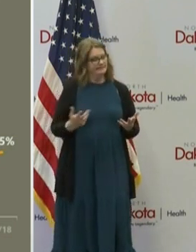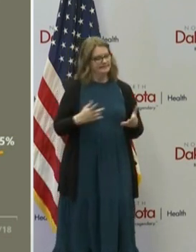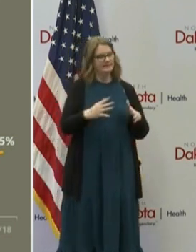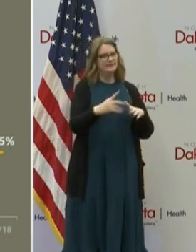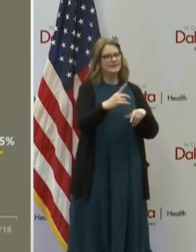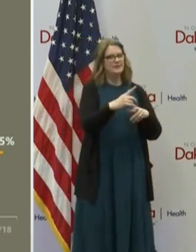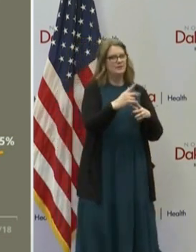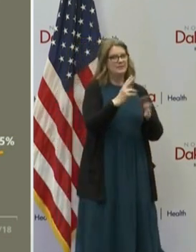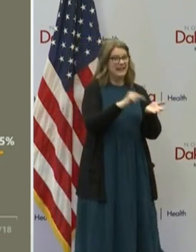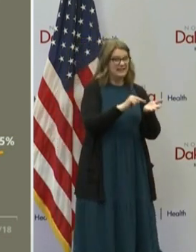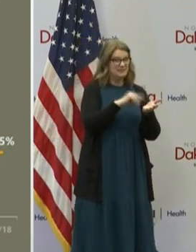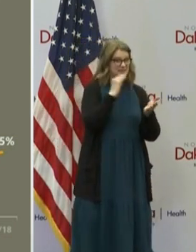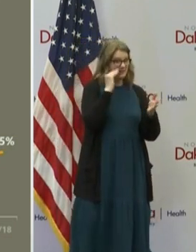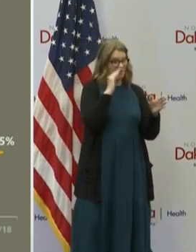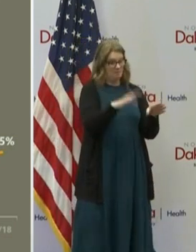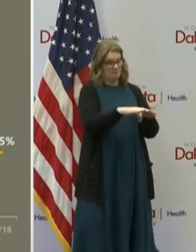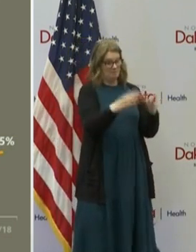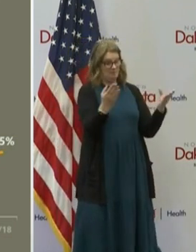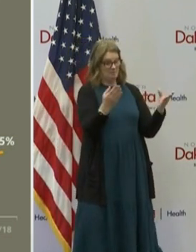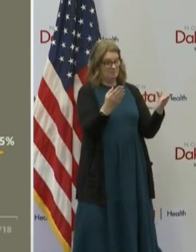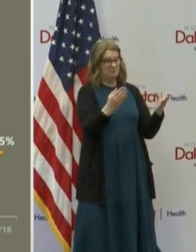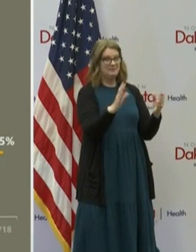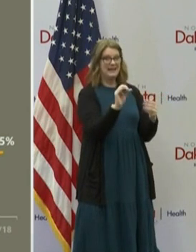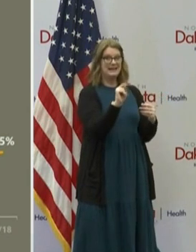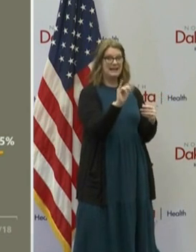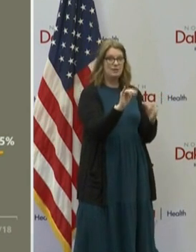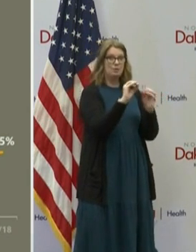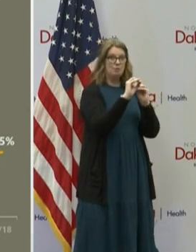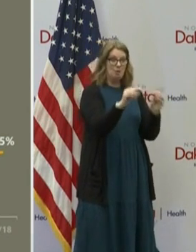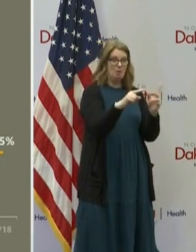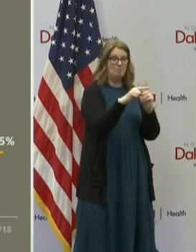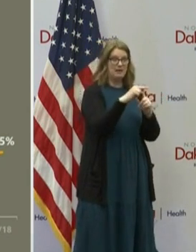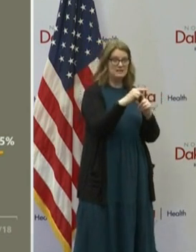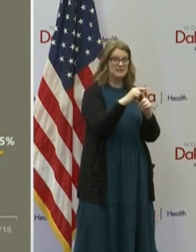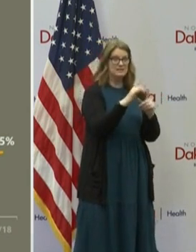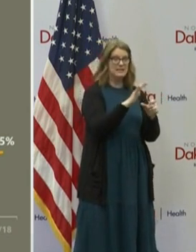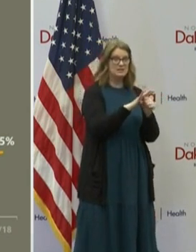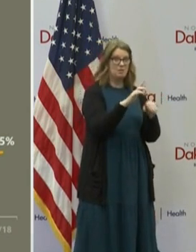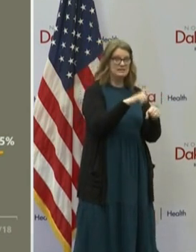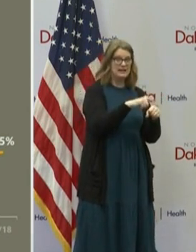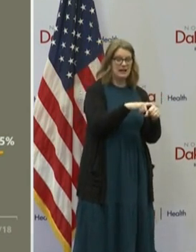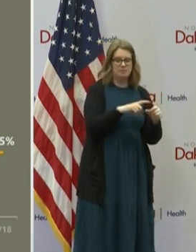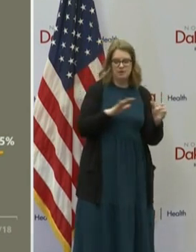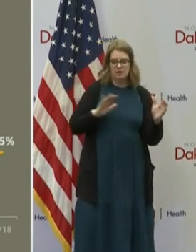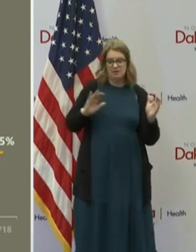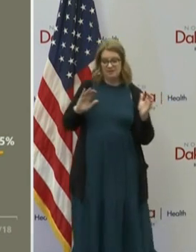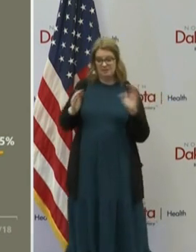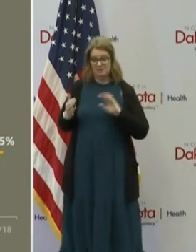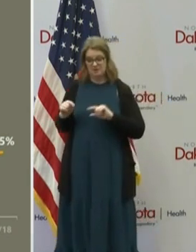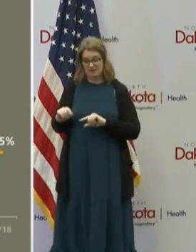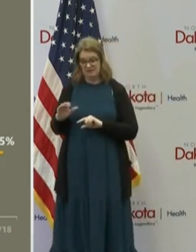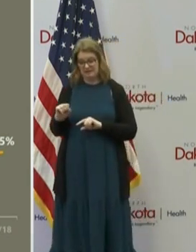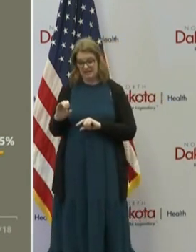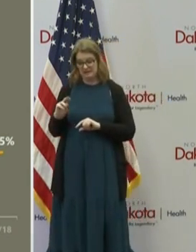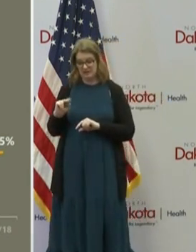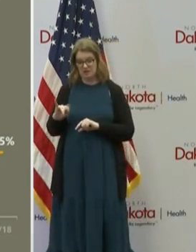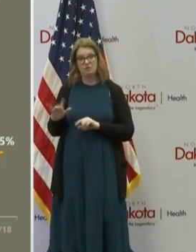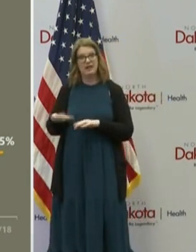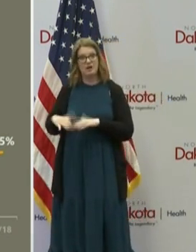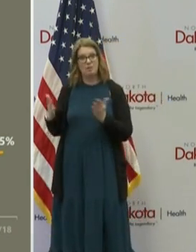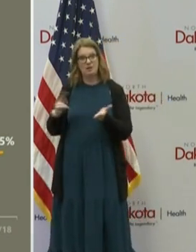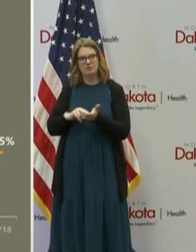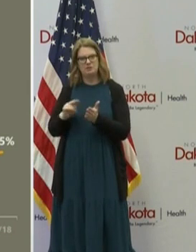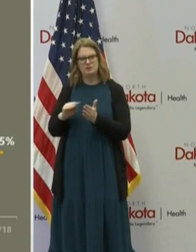for visitation in a county that's had no positives this entire time versus opening one up in Cass County right now, those are two